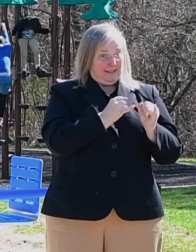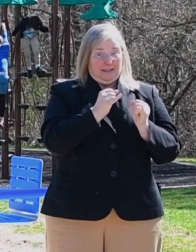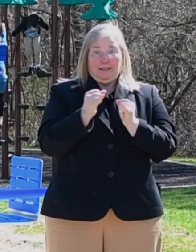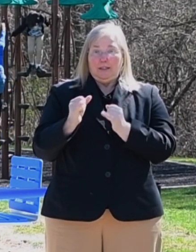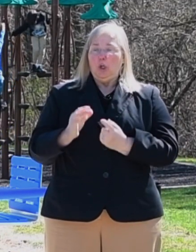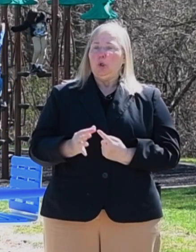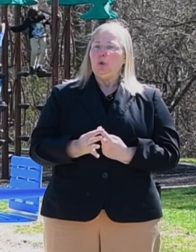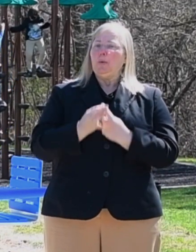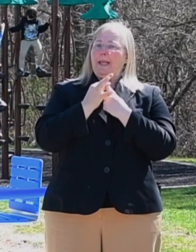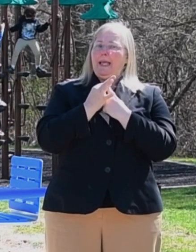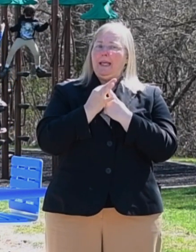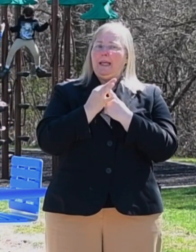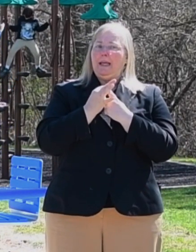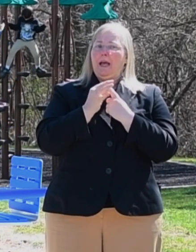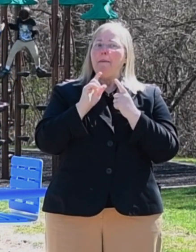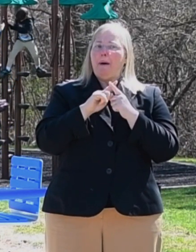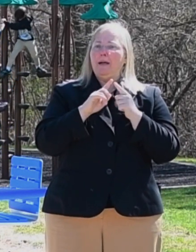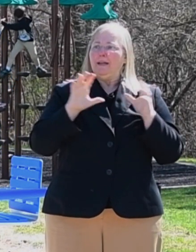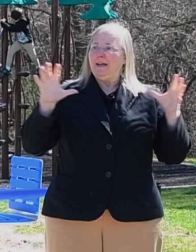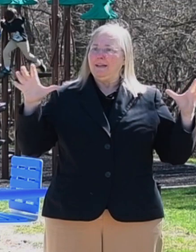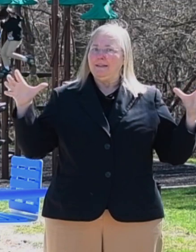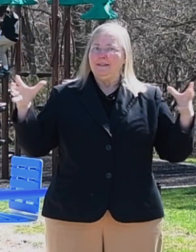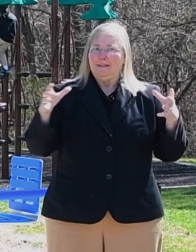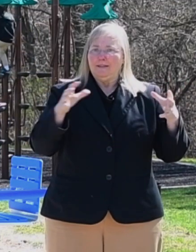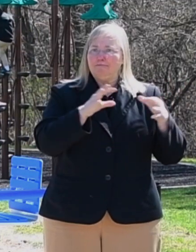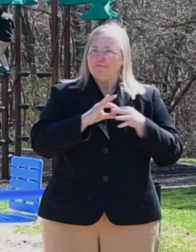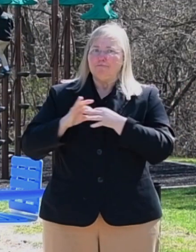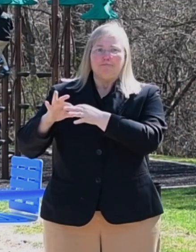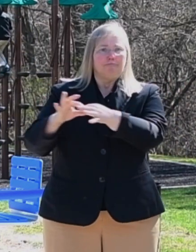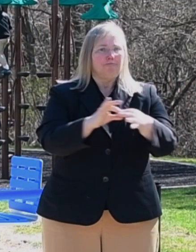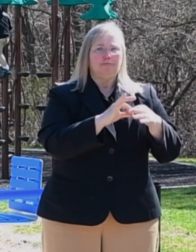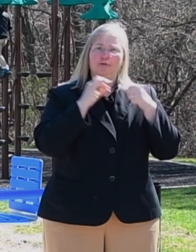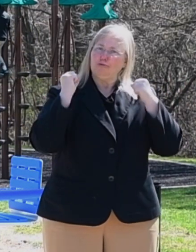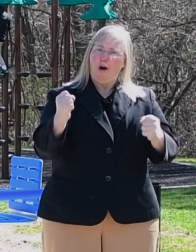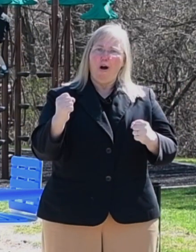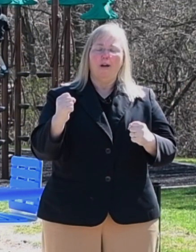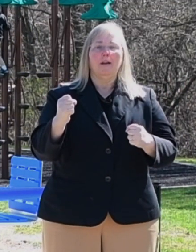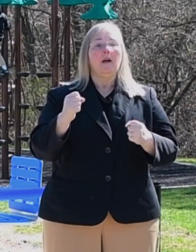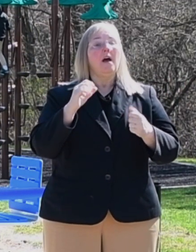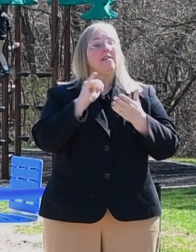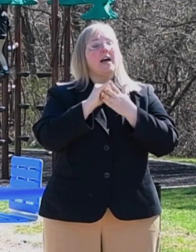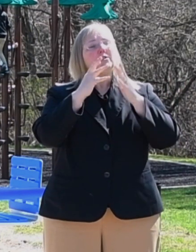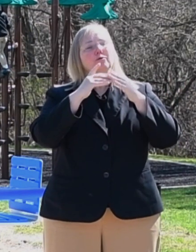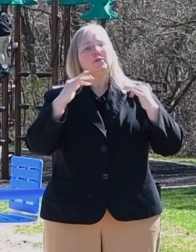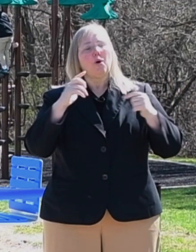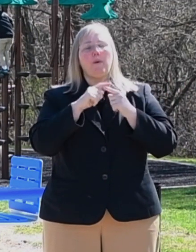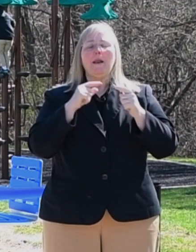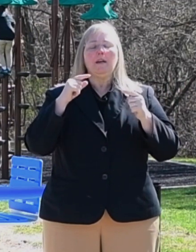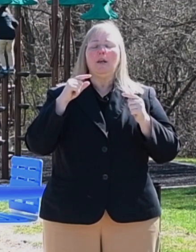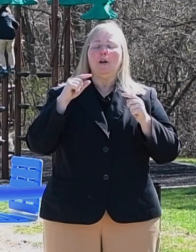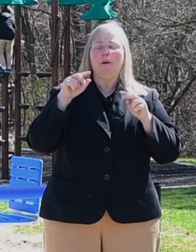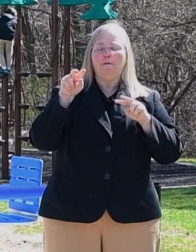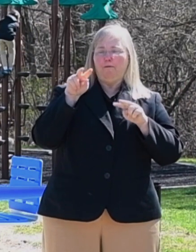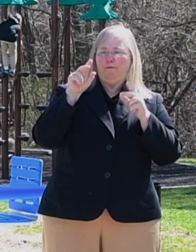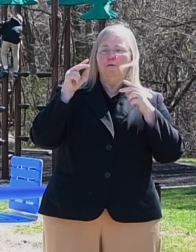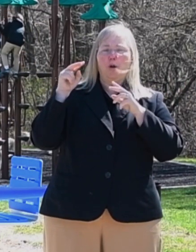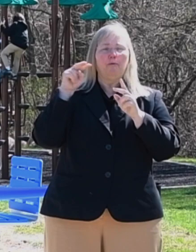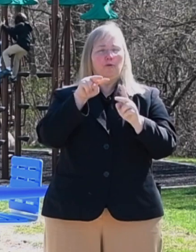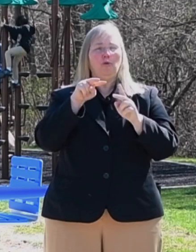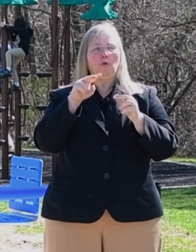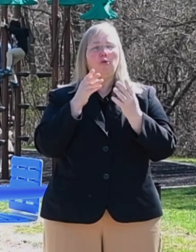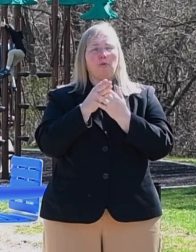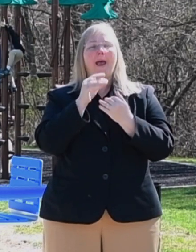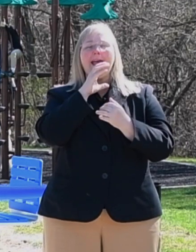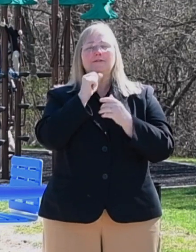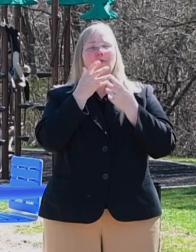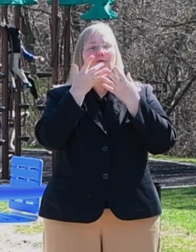and collectively strong. That diversity, when viewed through an age-friendly lens, as this plan promotes, adds